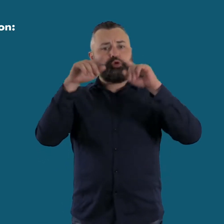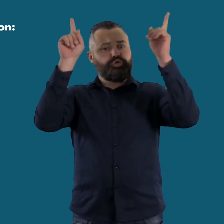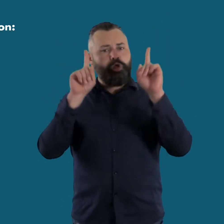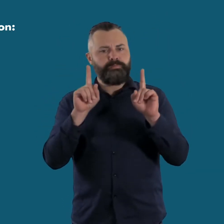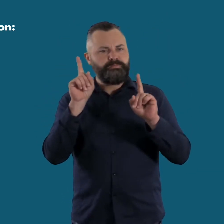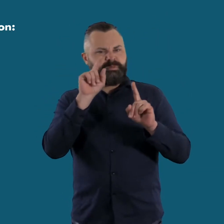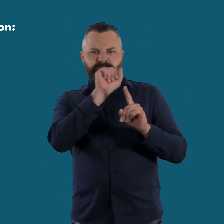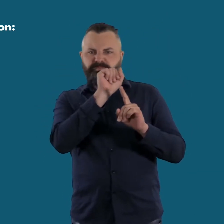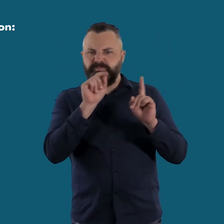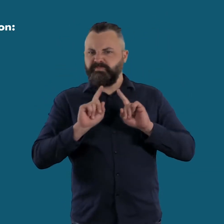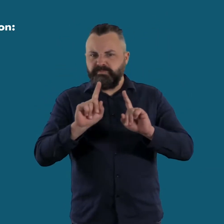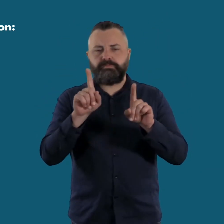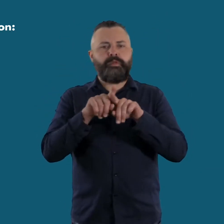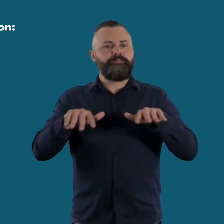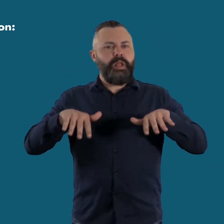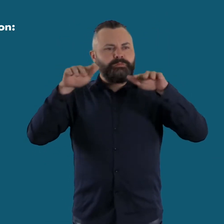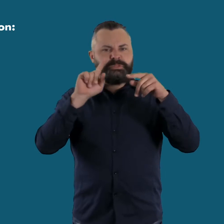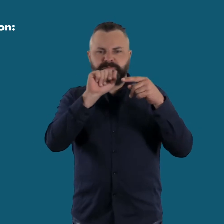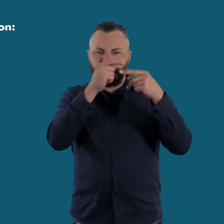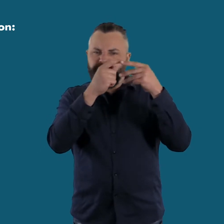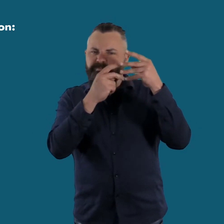I'll provide the definition of storms and floods